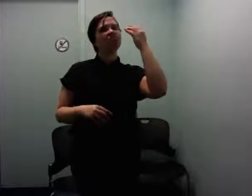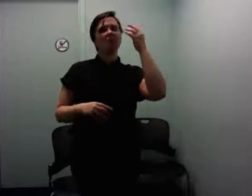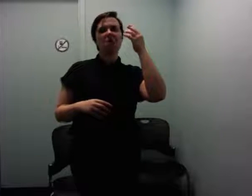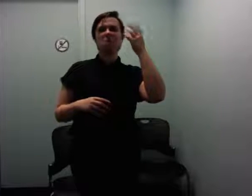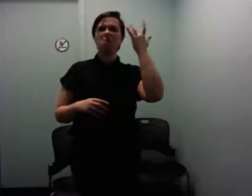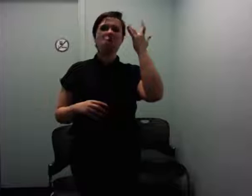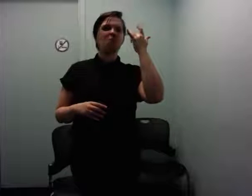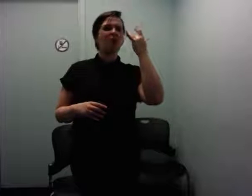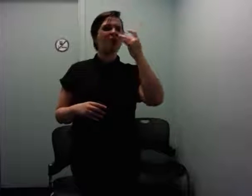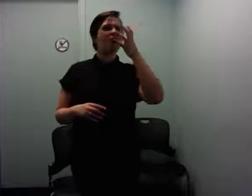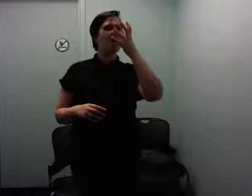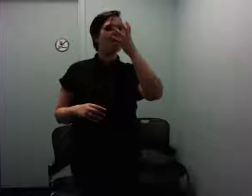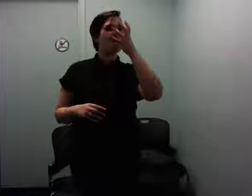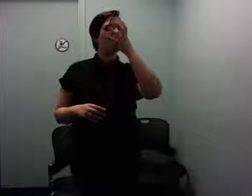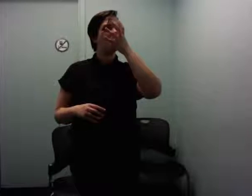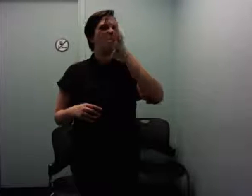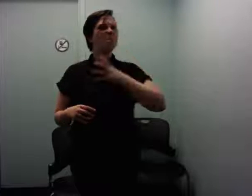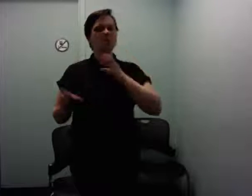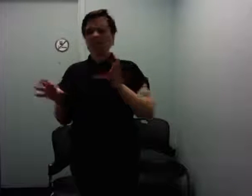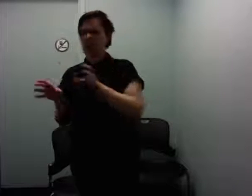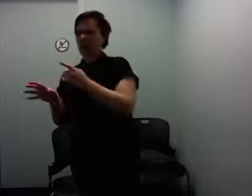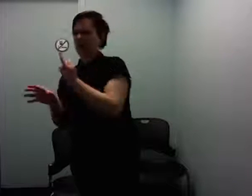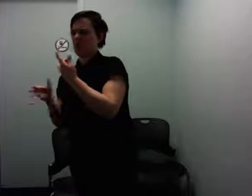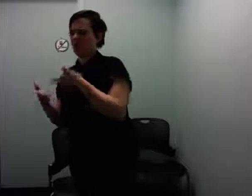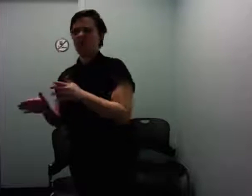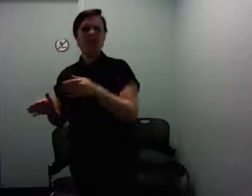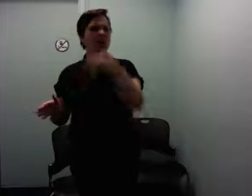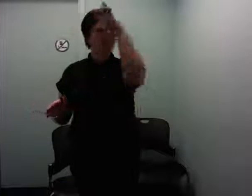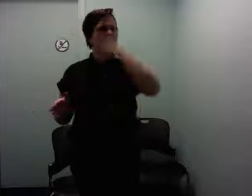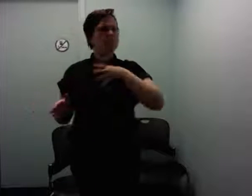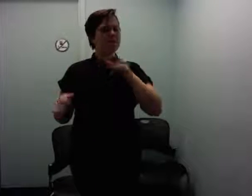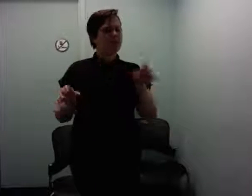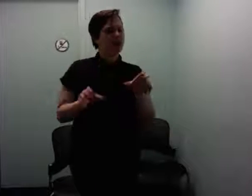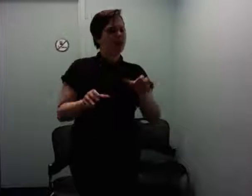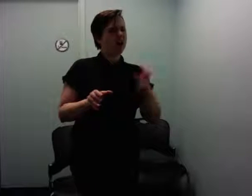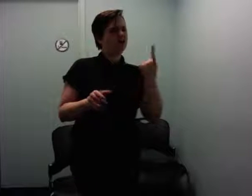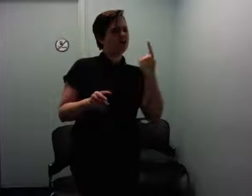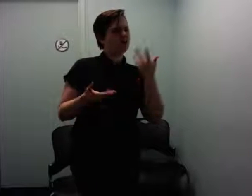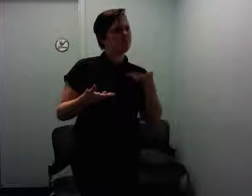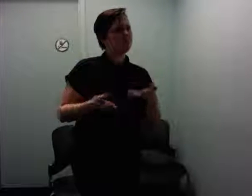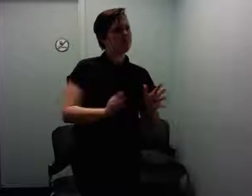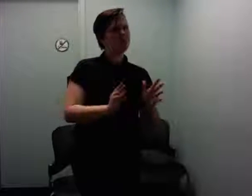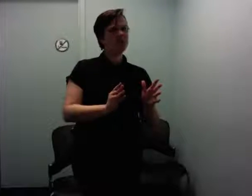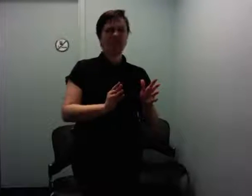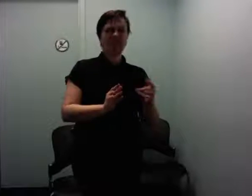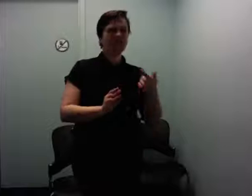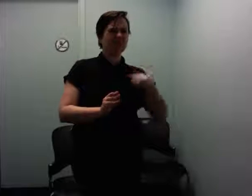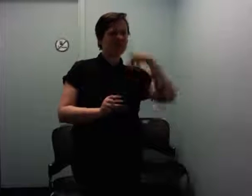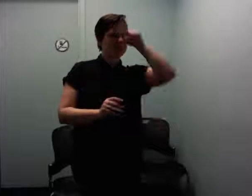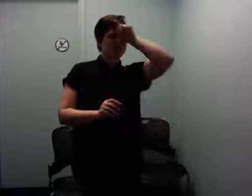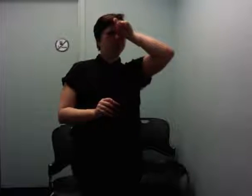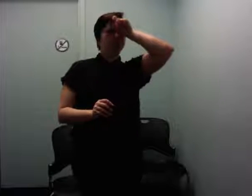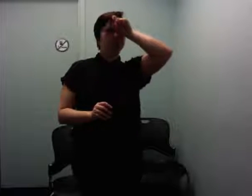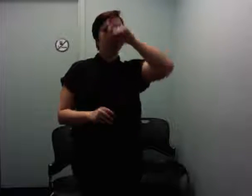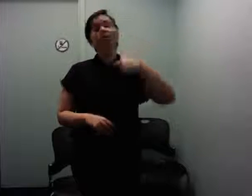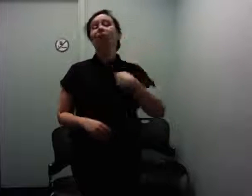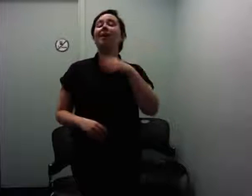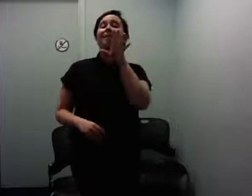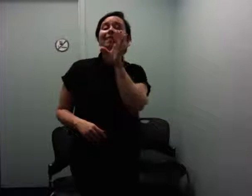called bossy because I wanted to direct the plays that we would put on for our parents, but the boys were